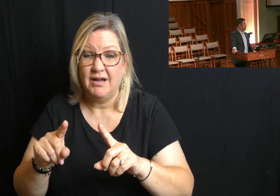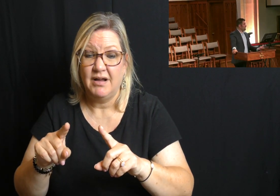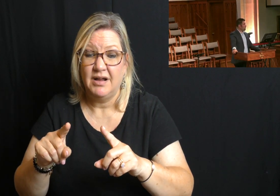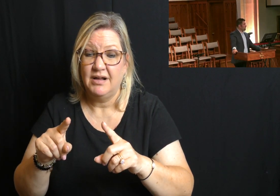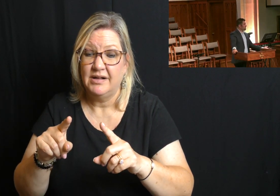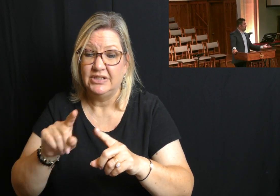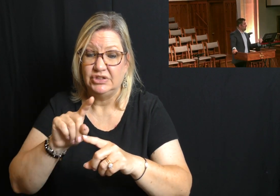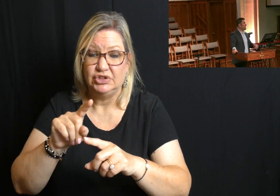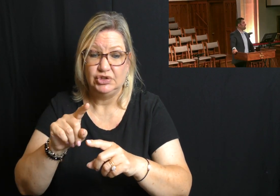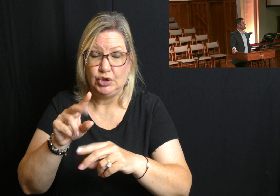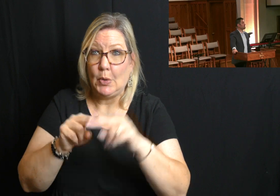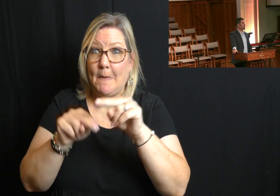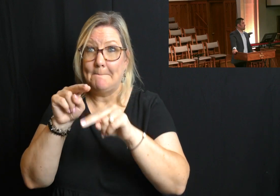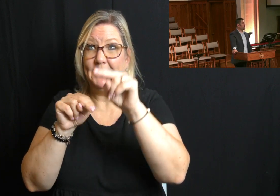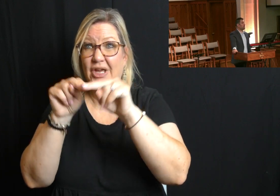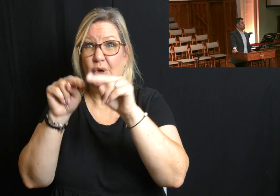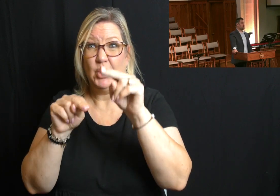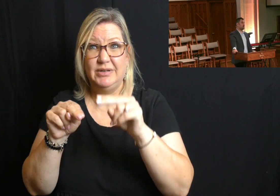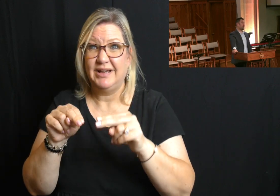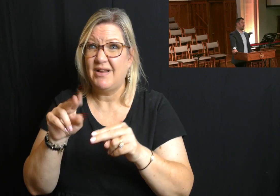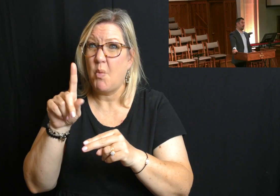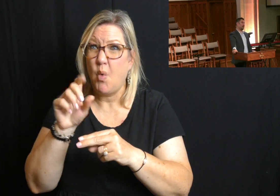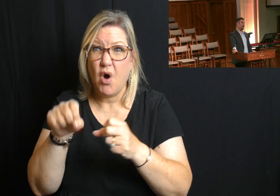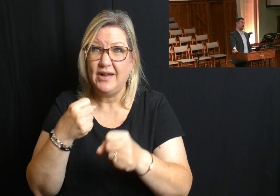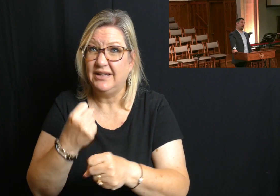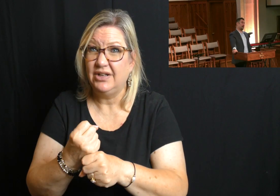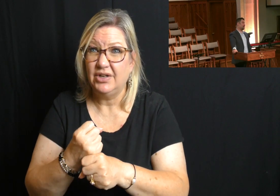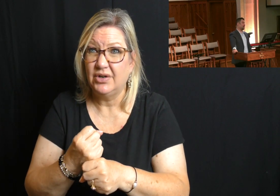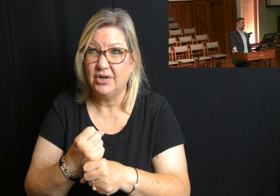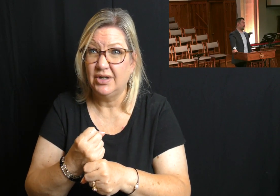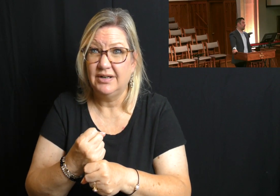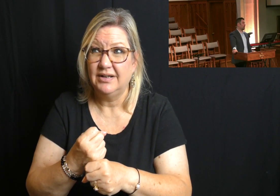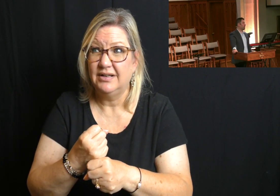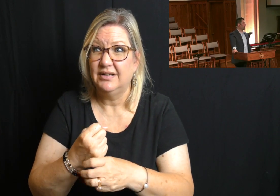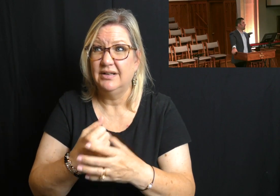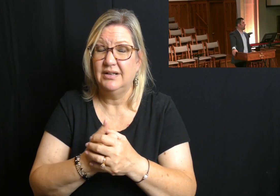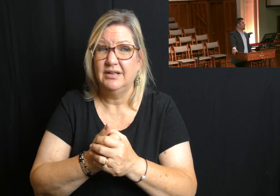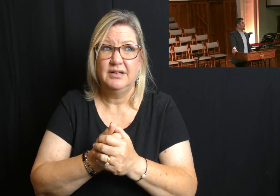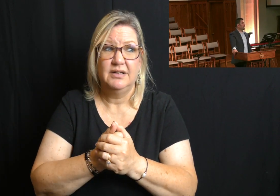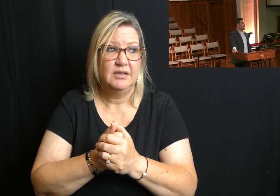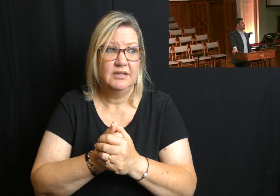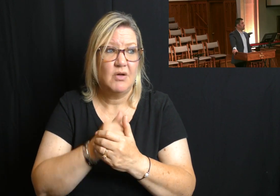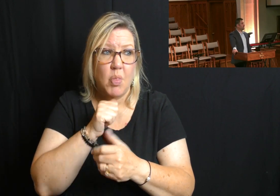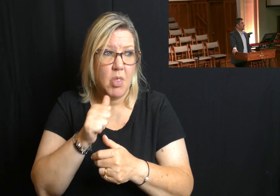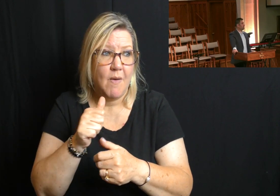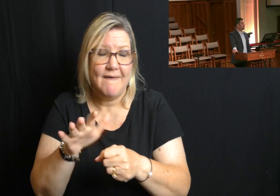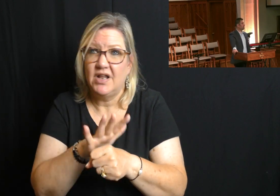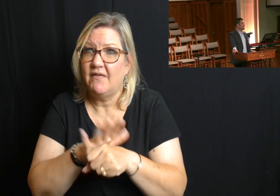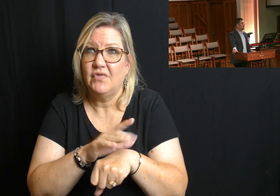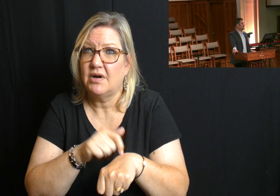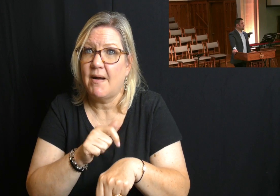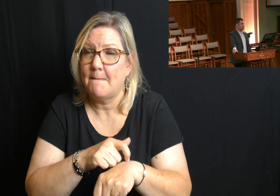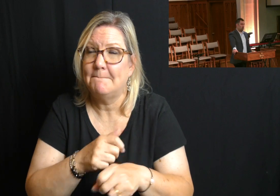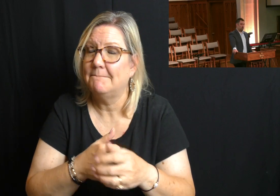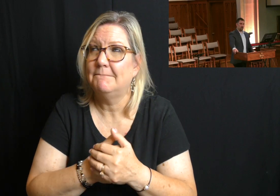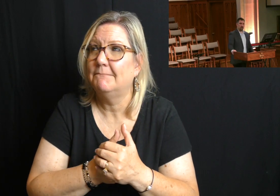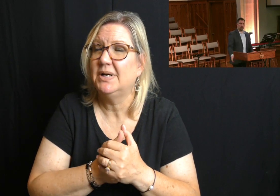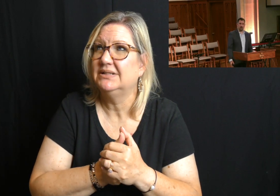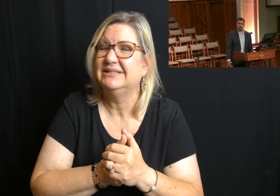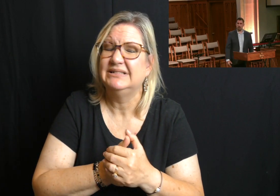And then when he quoted us the price for the build, we're just like, yeah, no. I can't afford that.